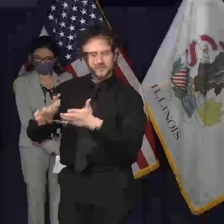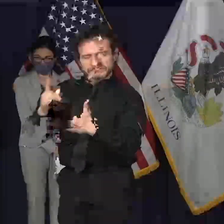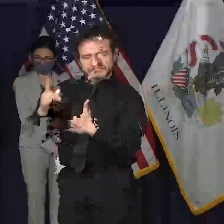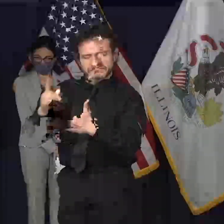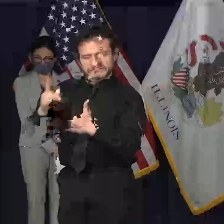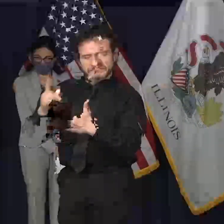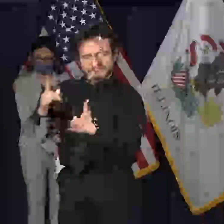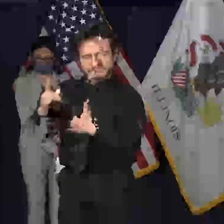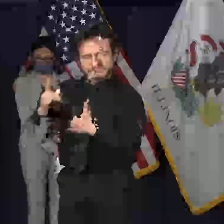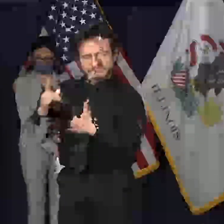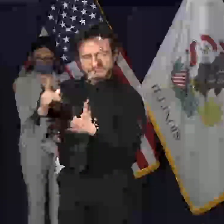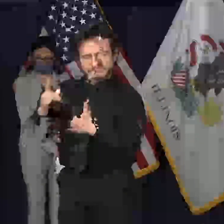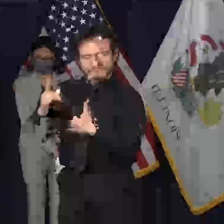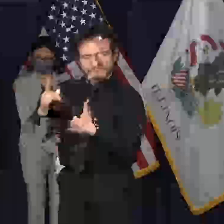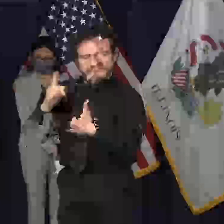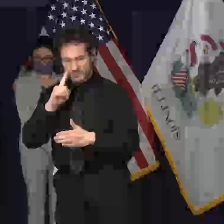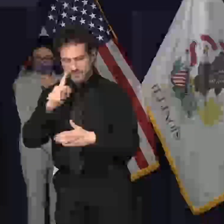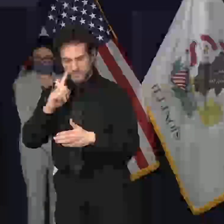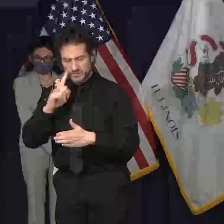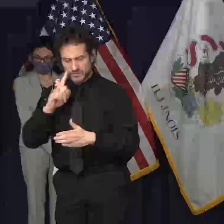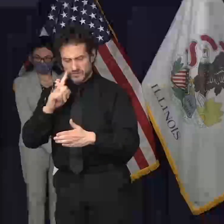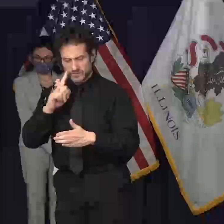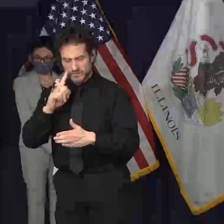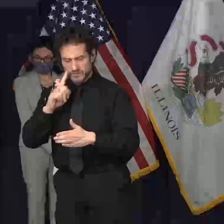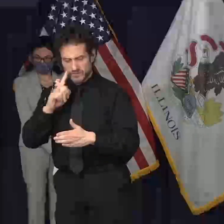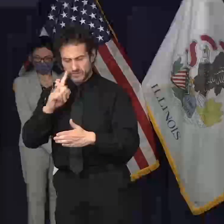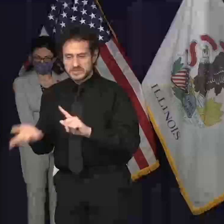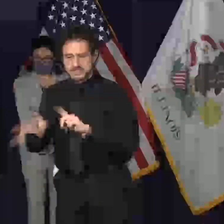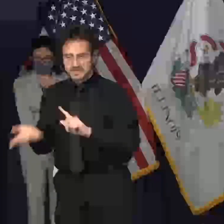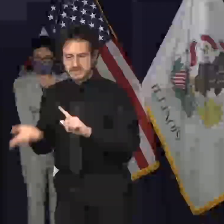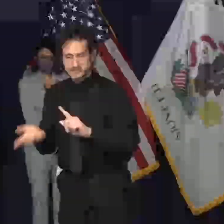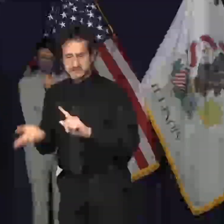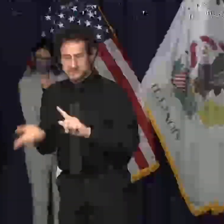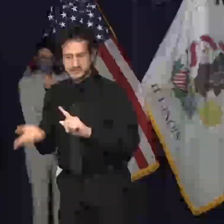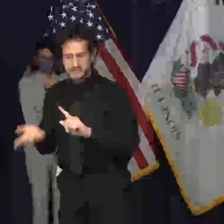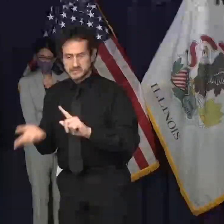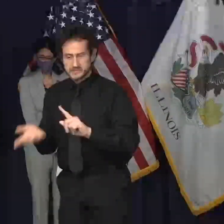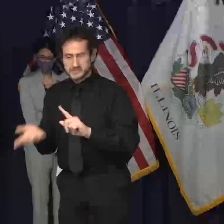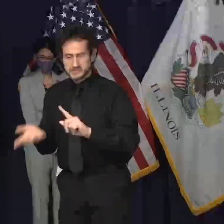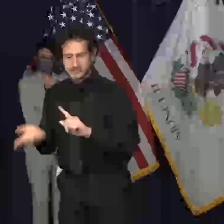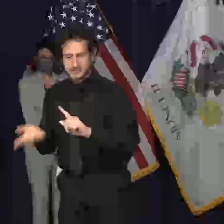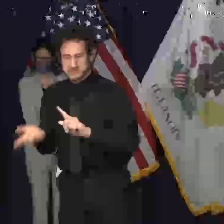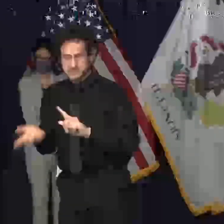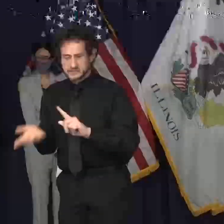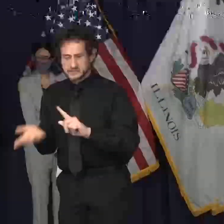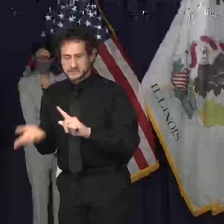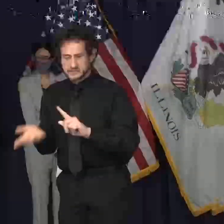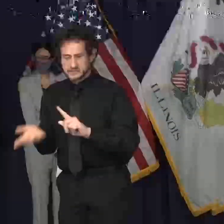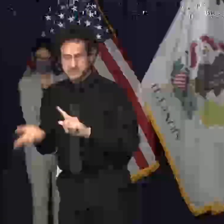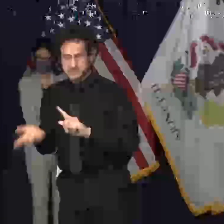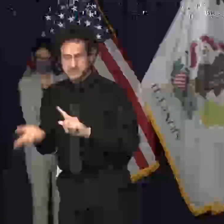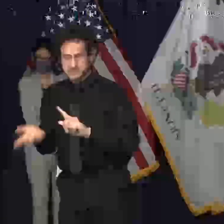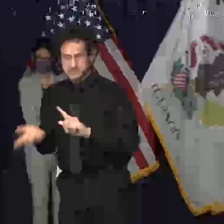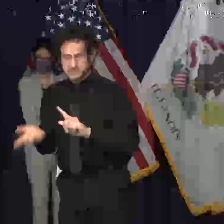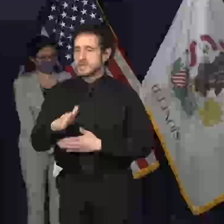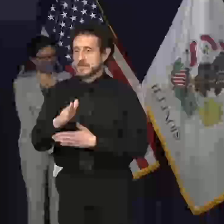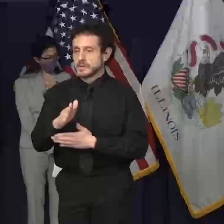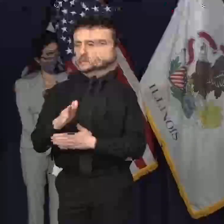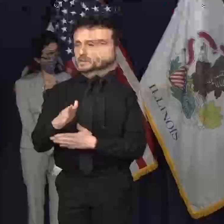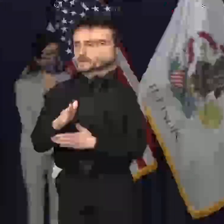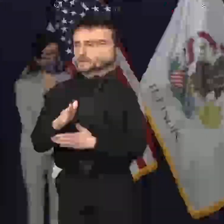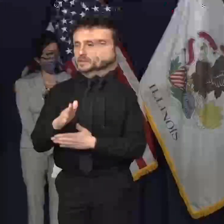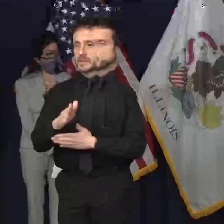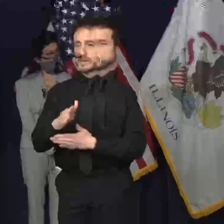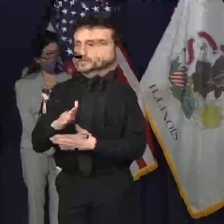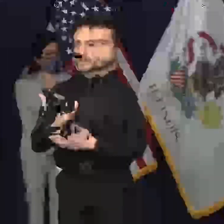until their region has moved to phase five? Well, you know that in phase three, there can be gatherings, church